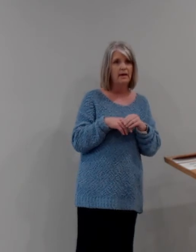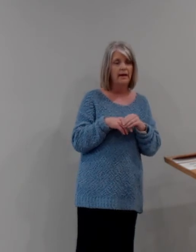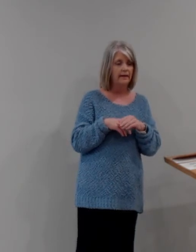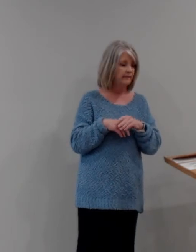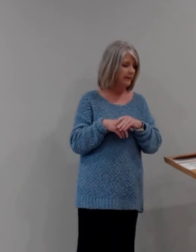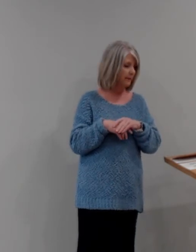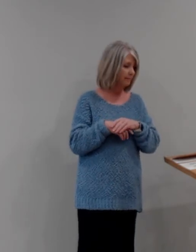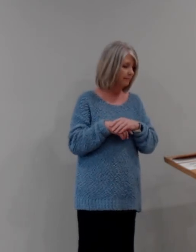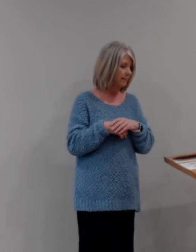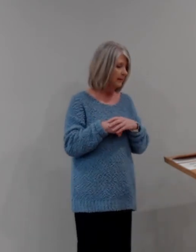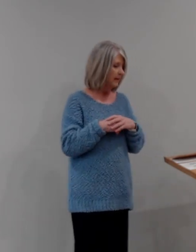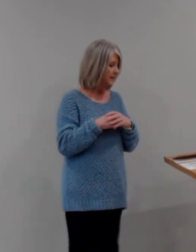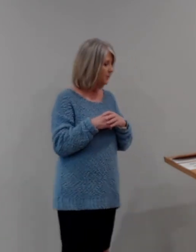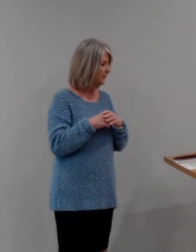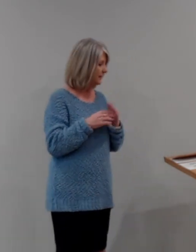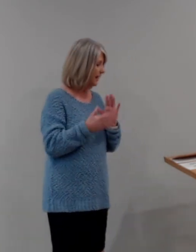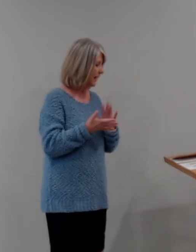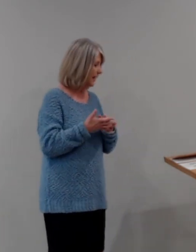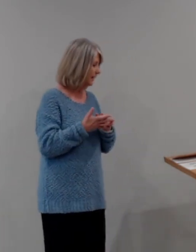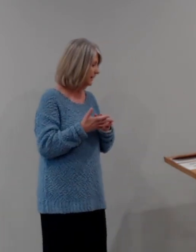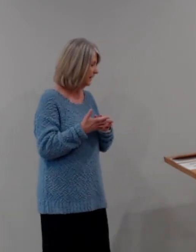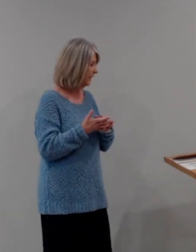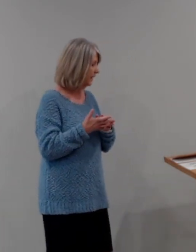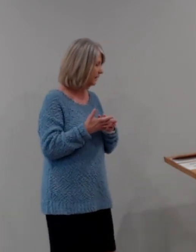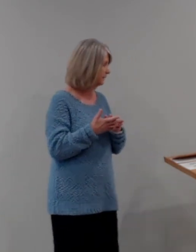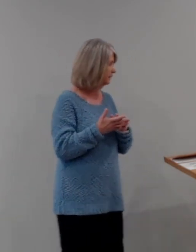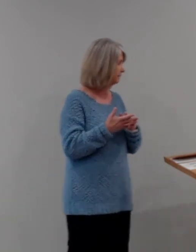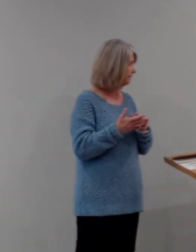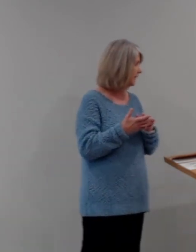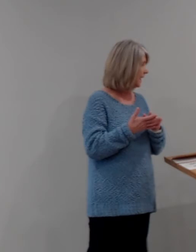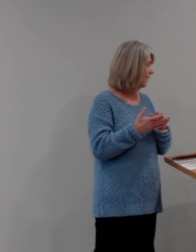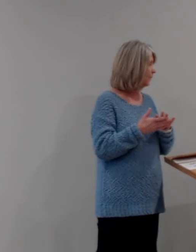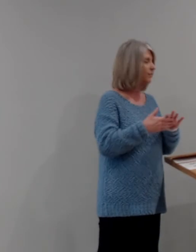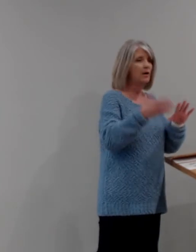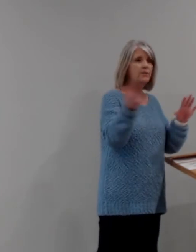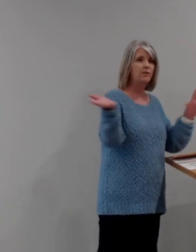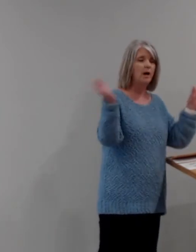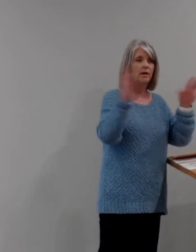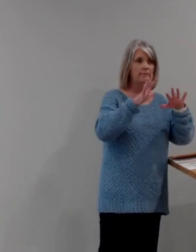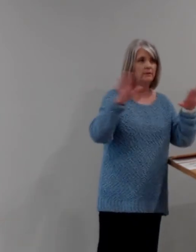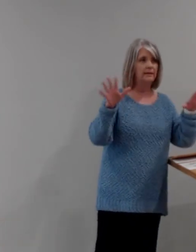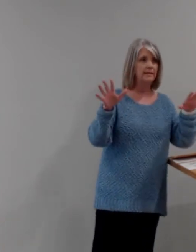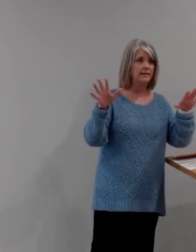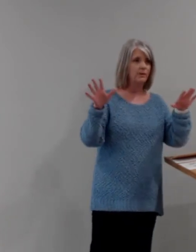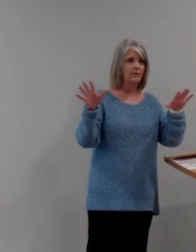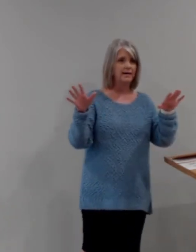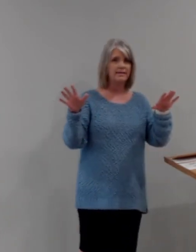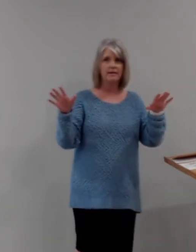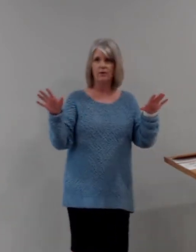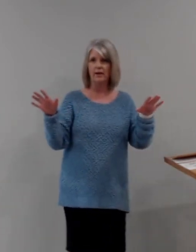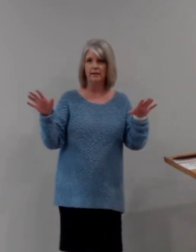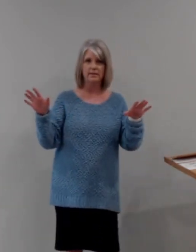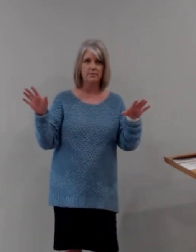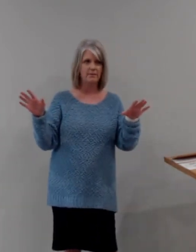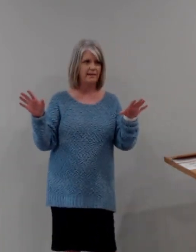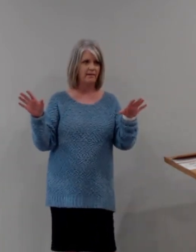And so tonight, we've gone through all of our lists. I think we've had 7 or 8 lists, probably 7, I